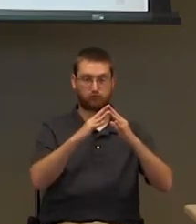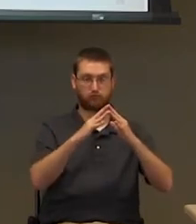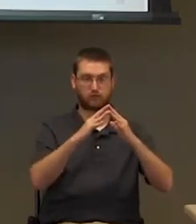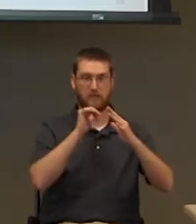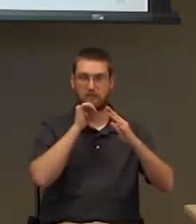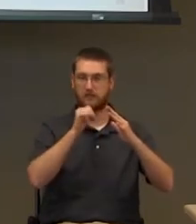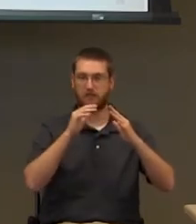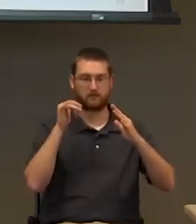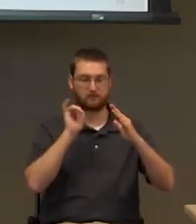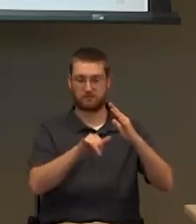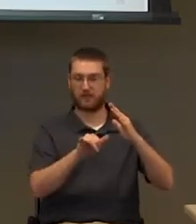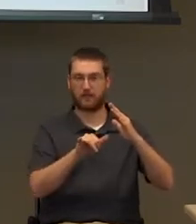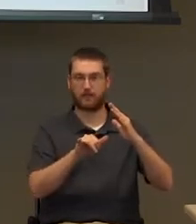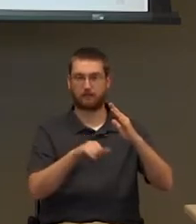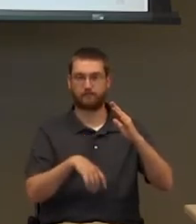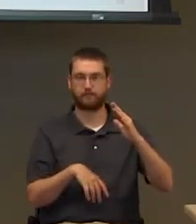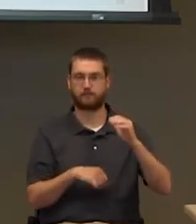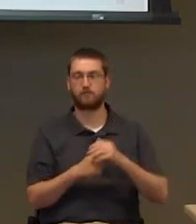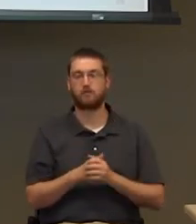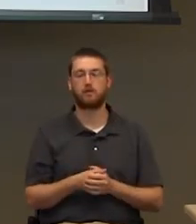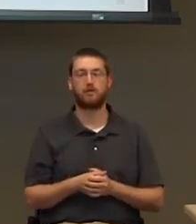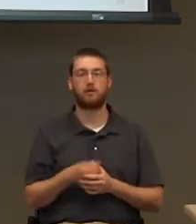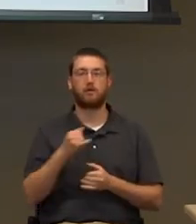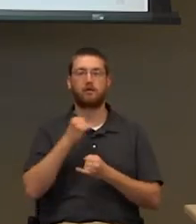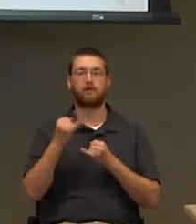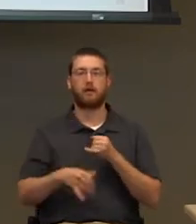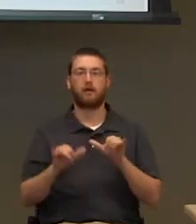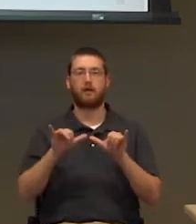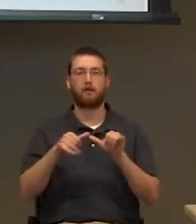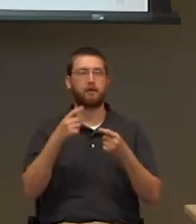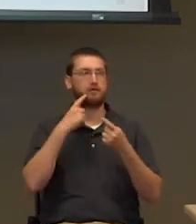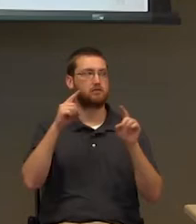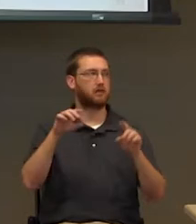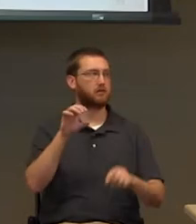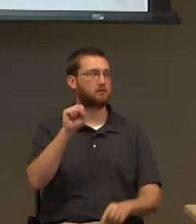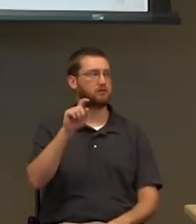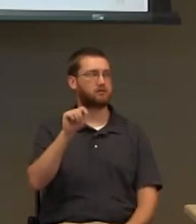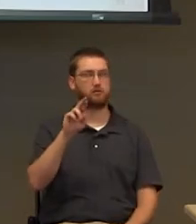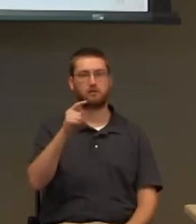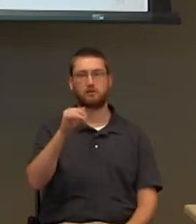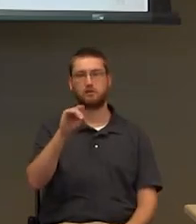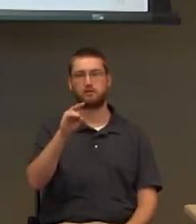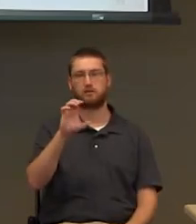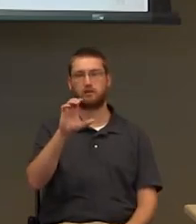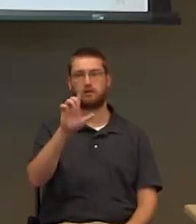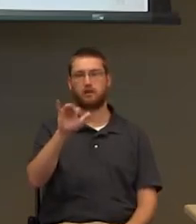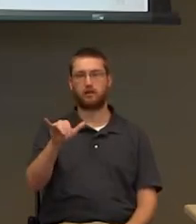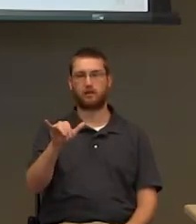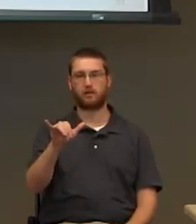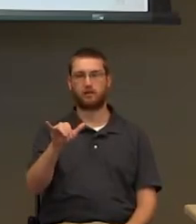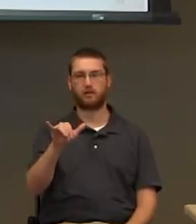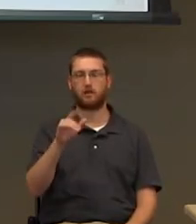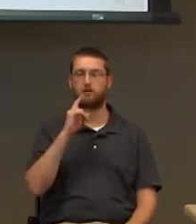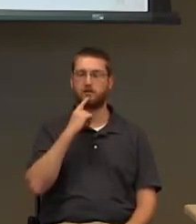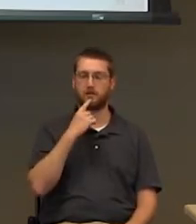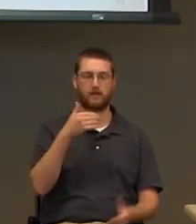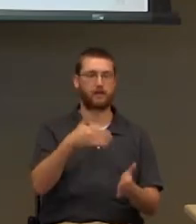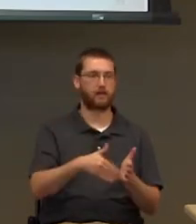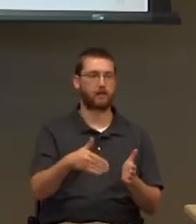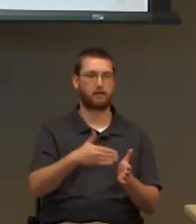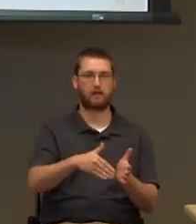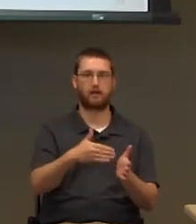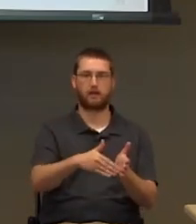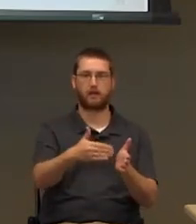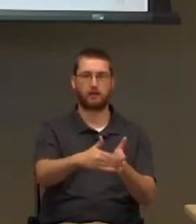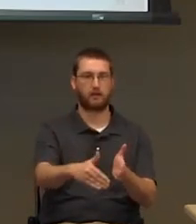time. And then finally, measure success strategically. I said this before, I'll say it again, and I'll probably say it about 20 more